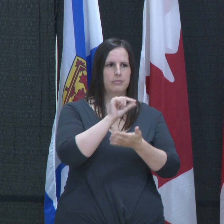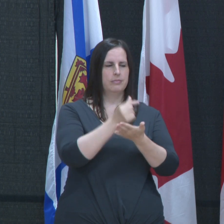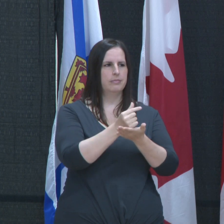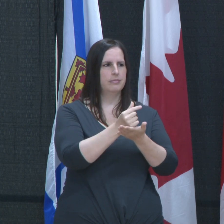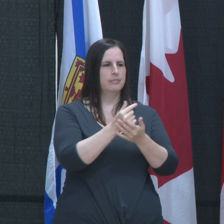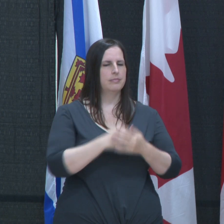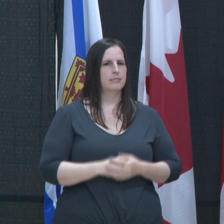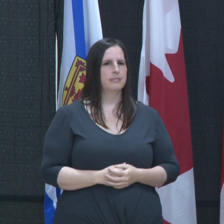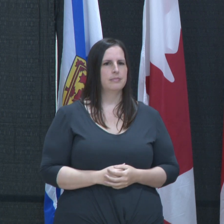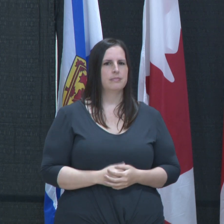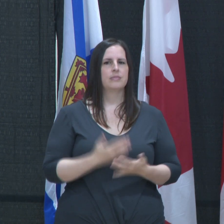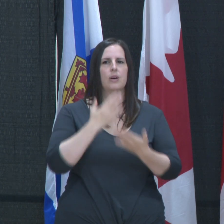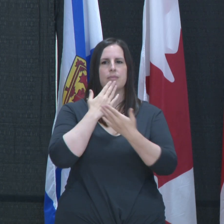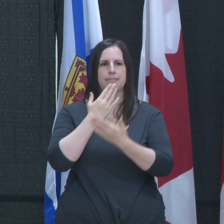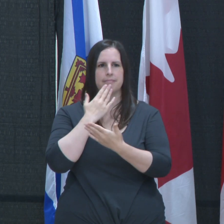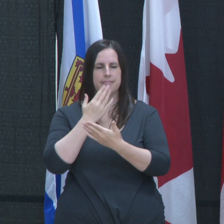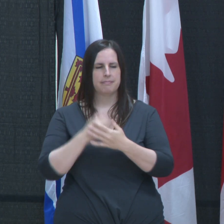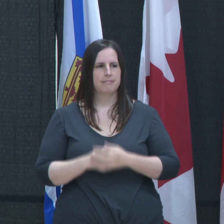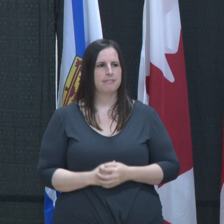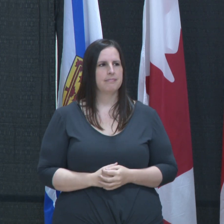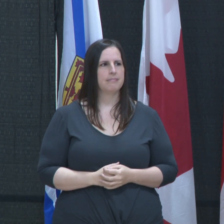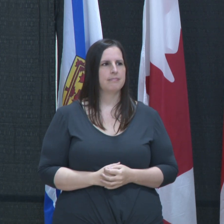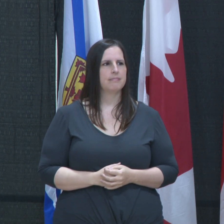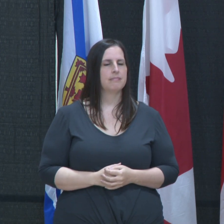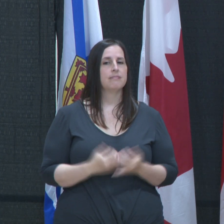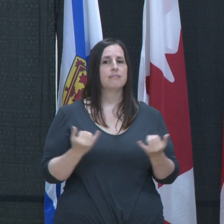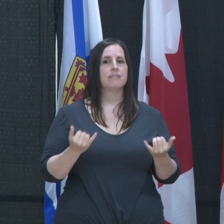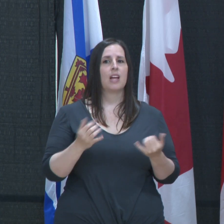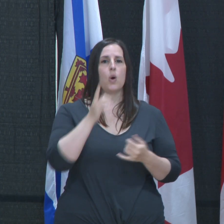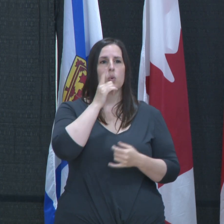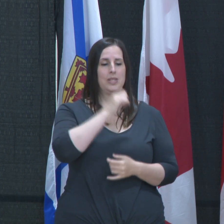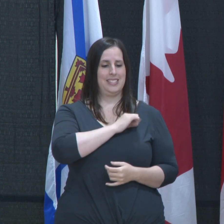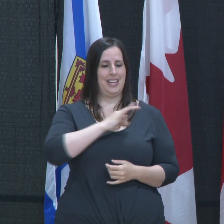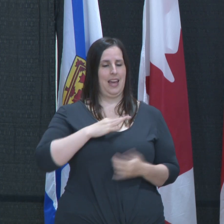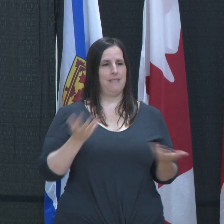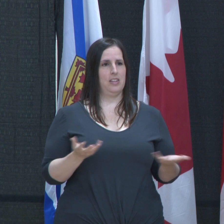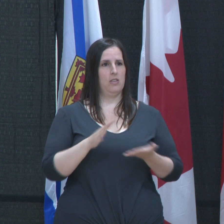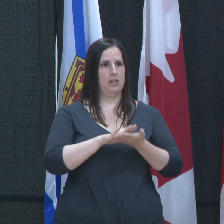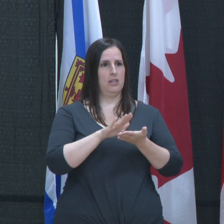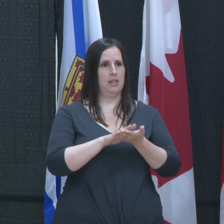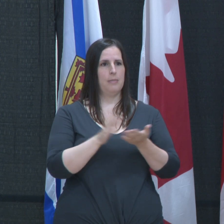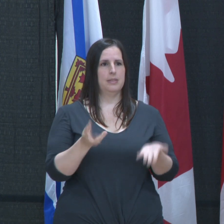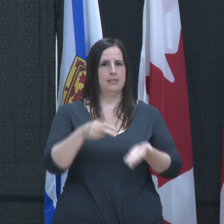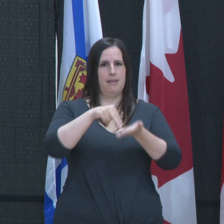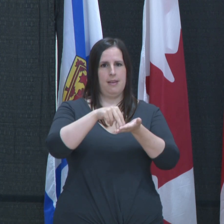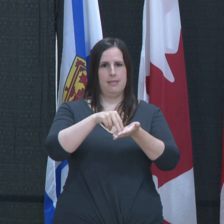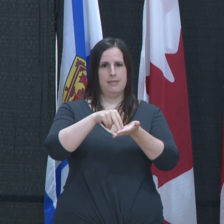And I'd like to take this opportunity to ask our campus staff to please stand to be acknowledged.